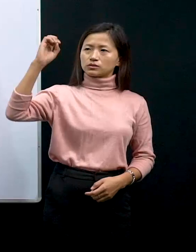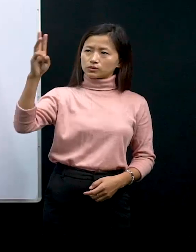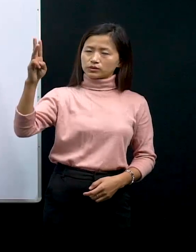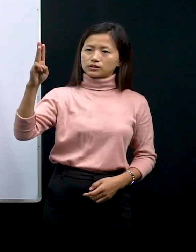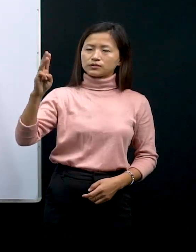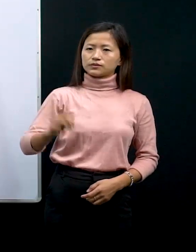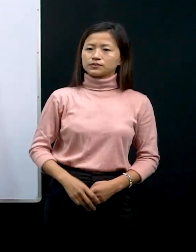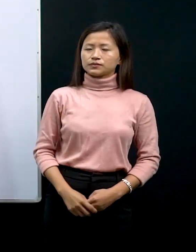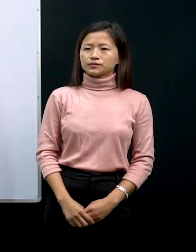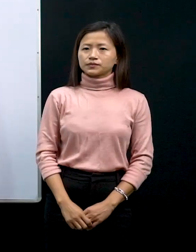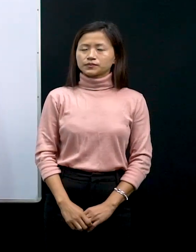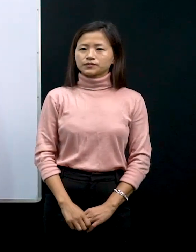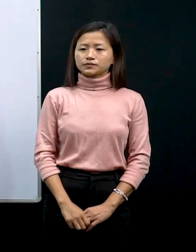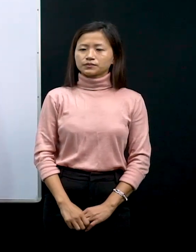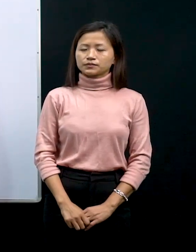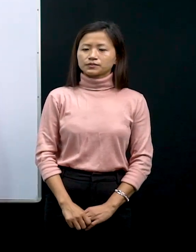So